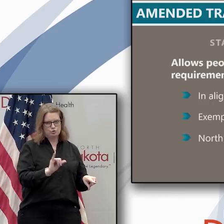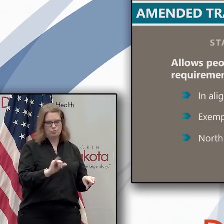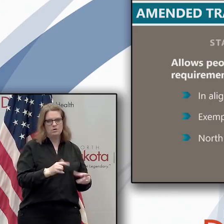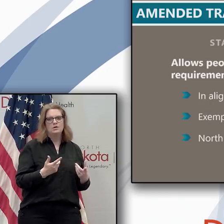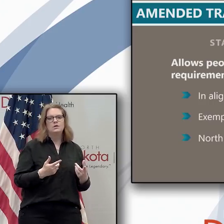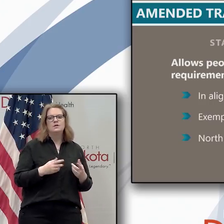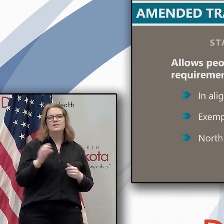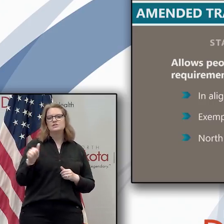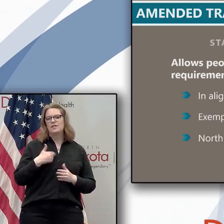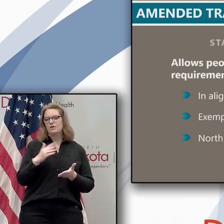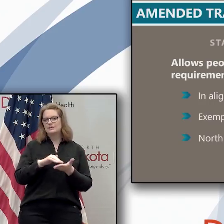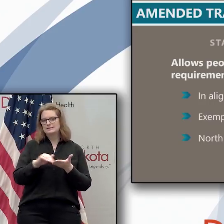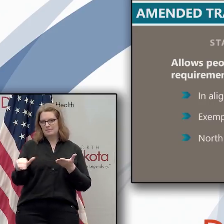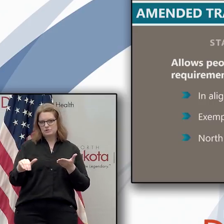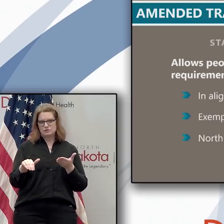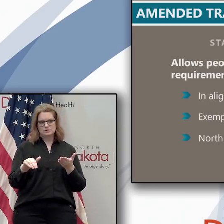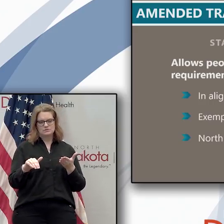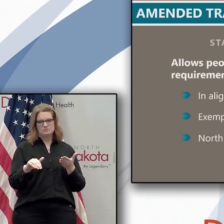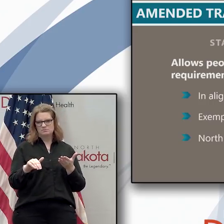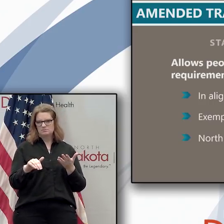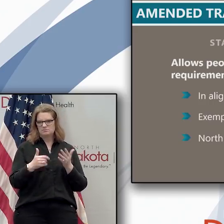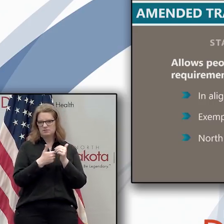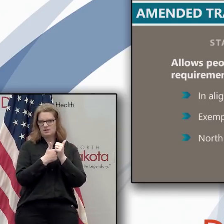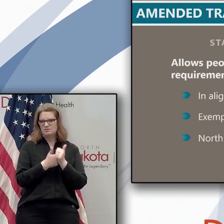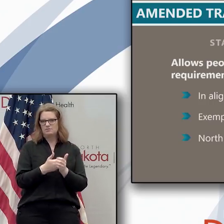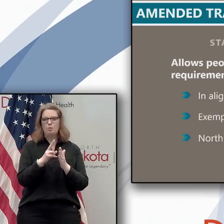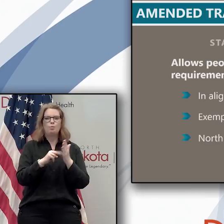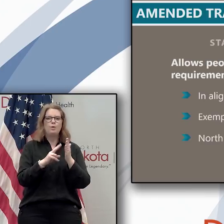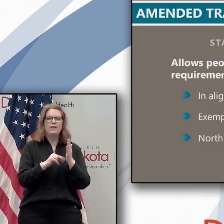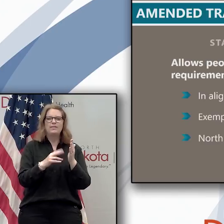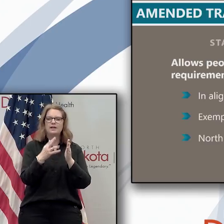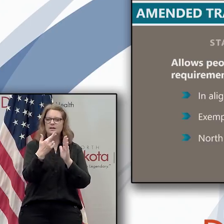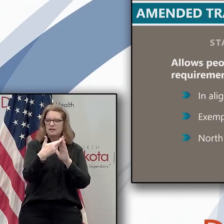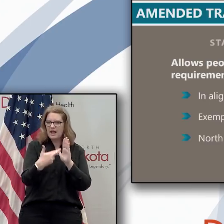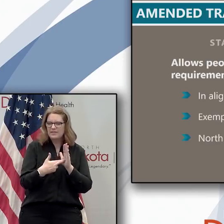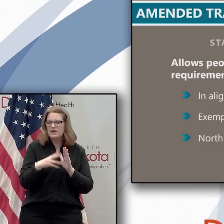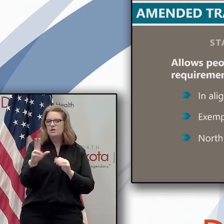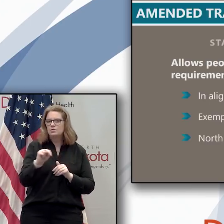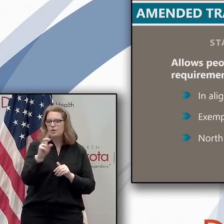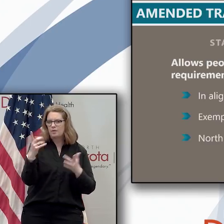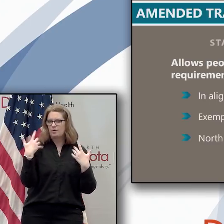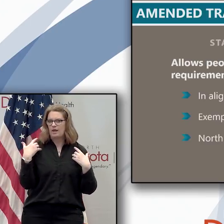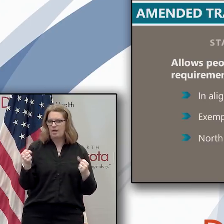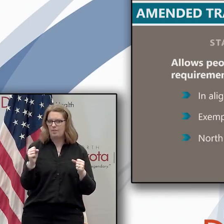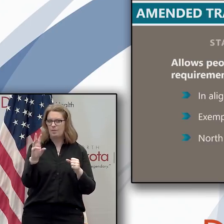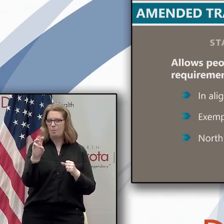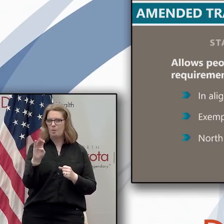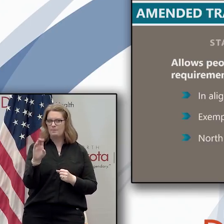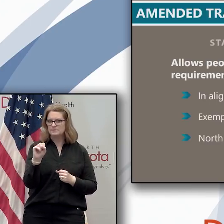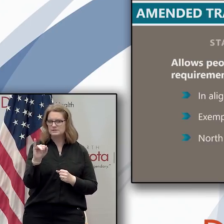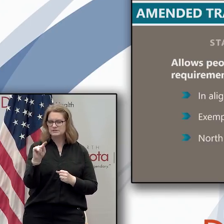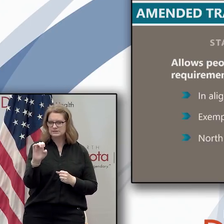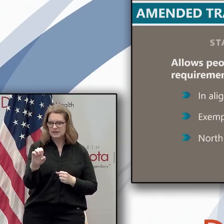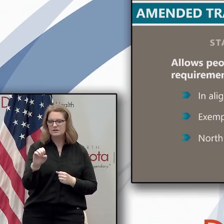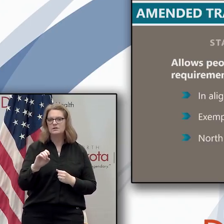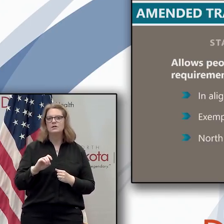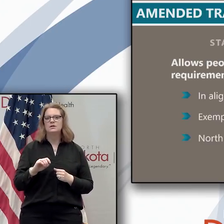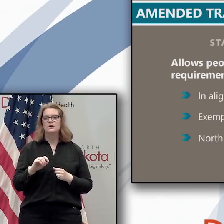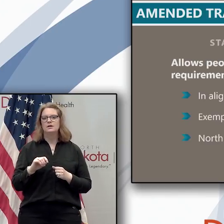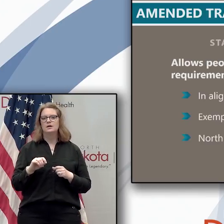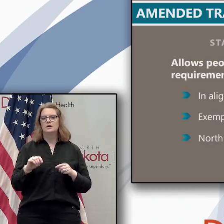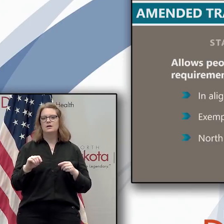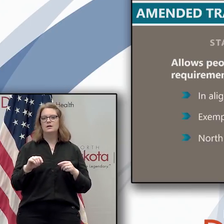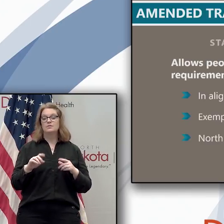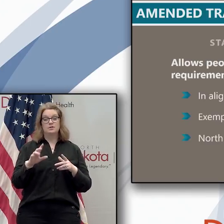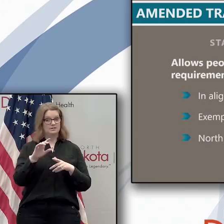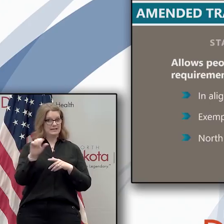other exemptions in there, so go to the guidelines. They're posted on the North Dakota Health website and for